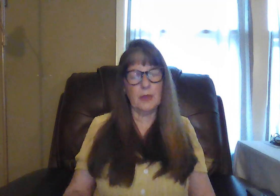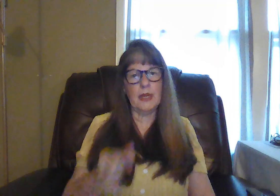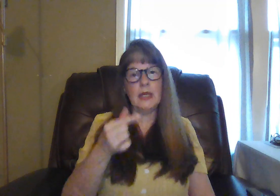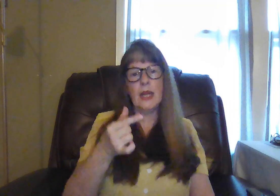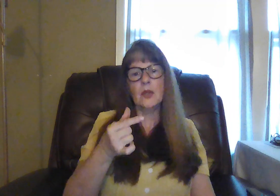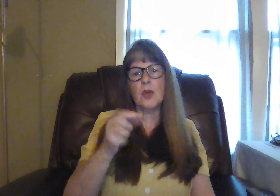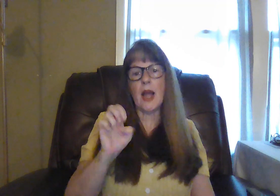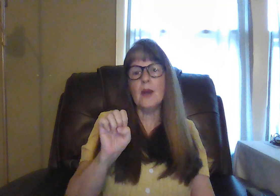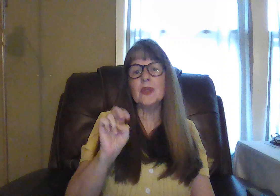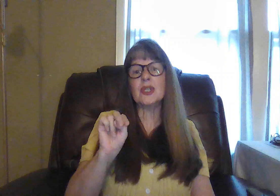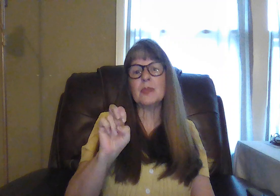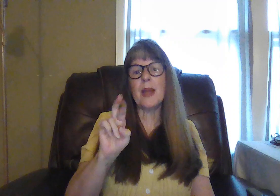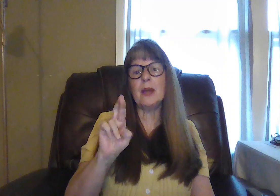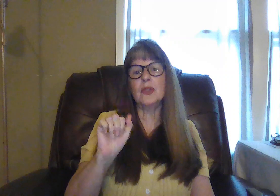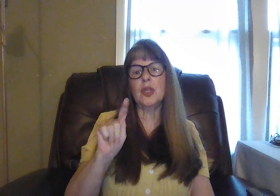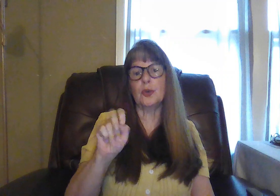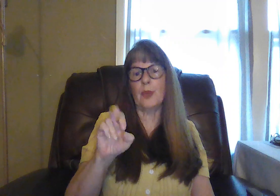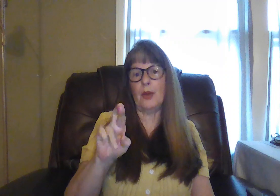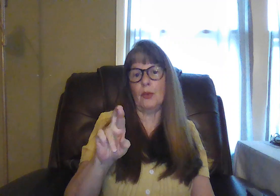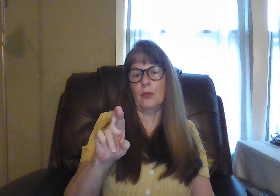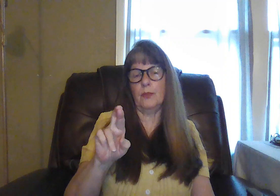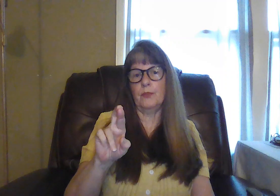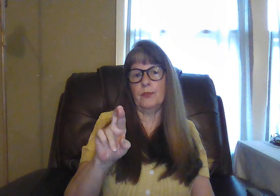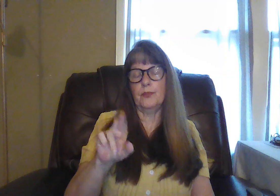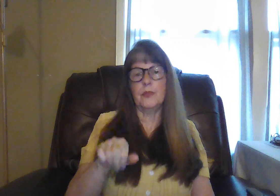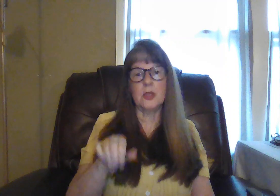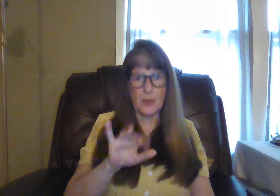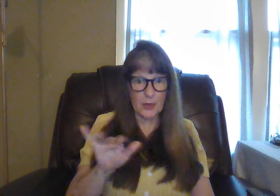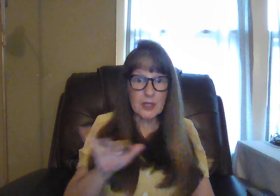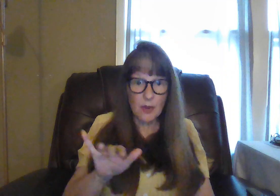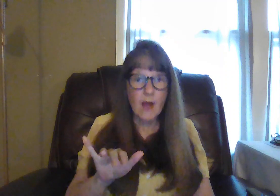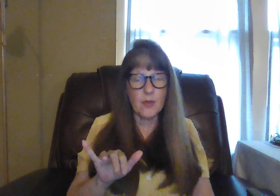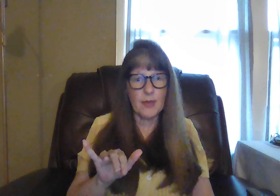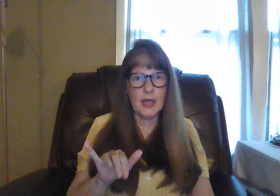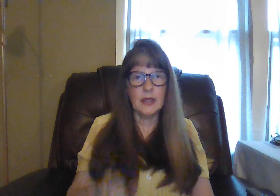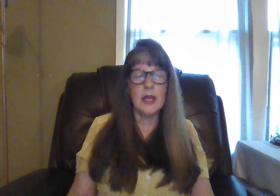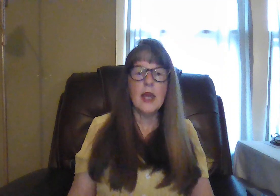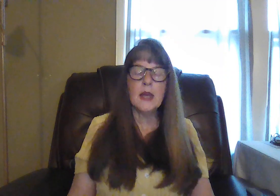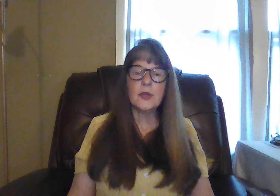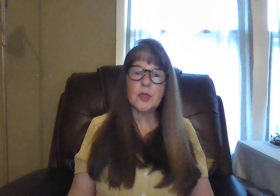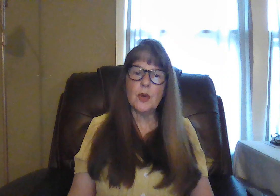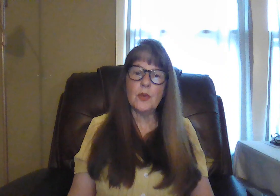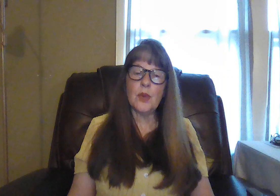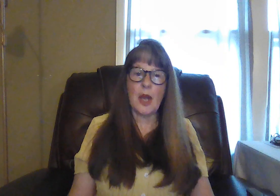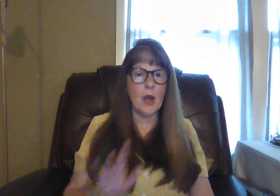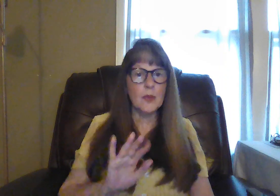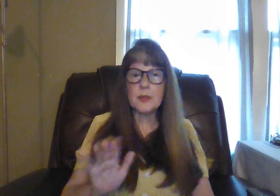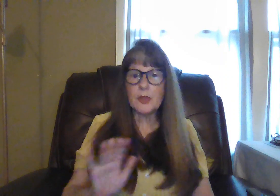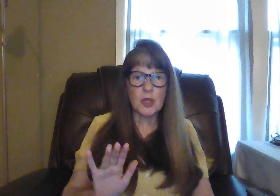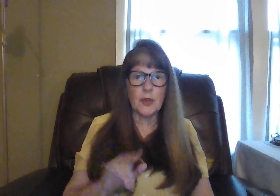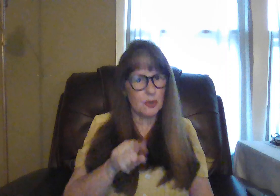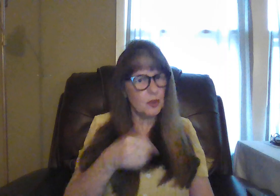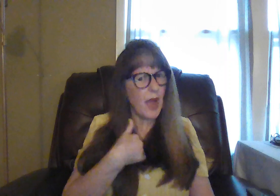mean? So I would spell generator. So we already did our alphabet. So I would spell generator. Do you